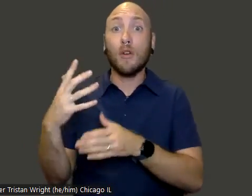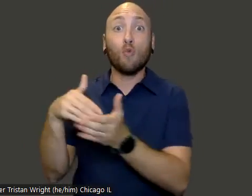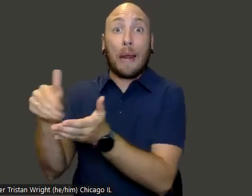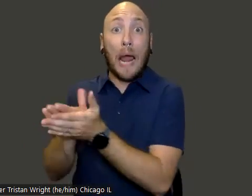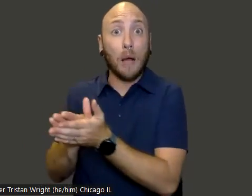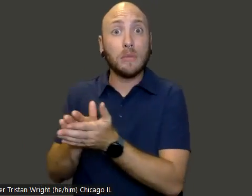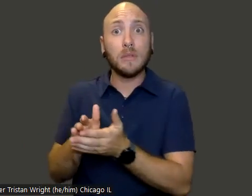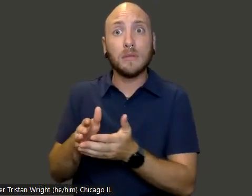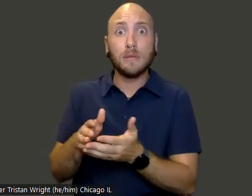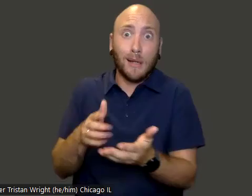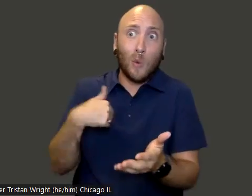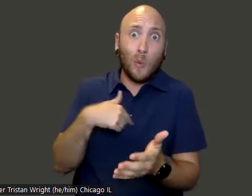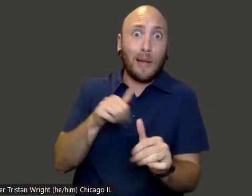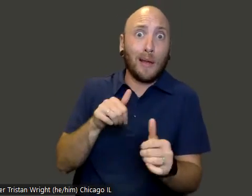know?